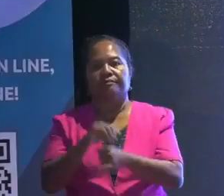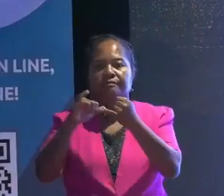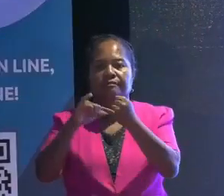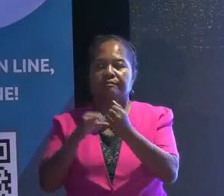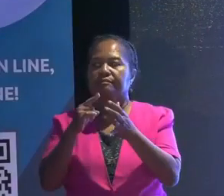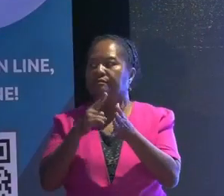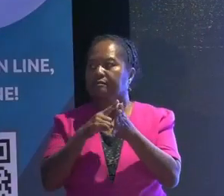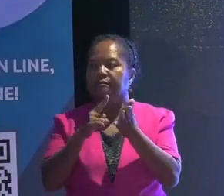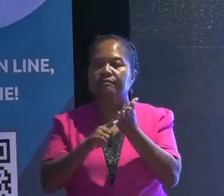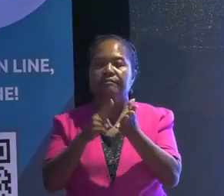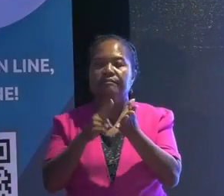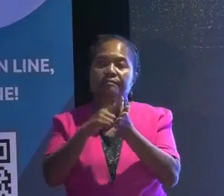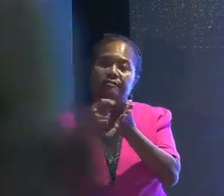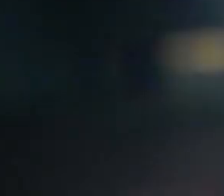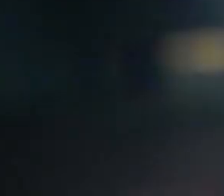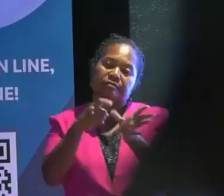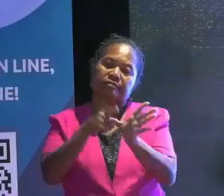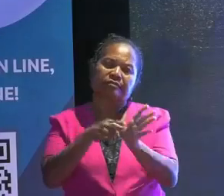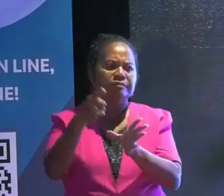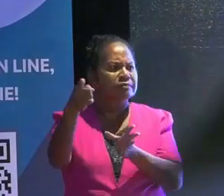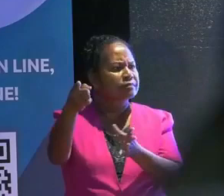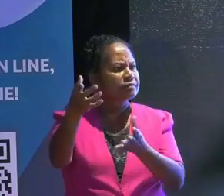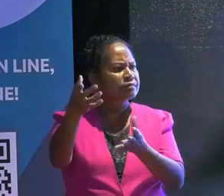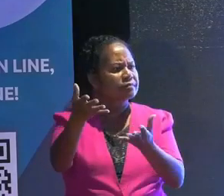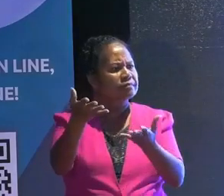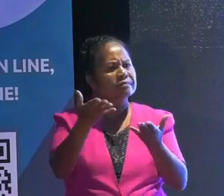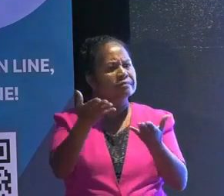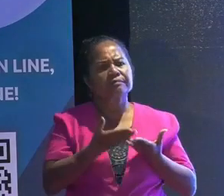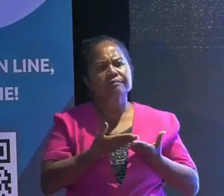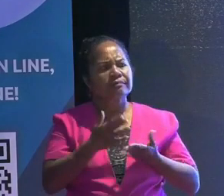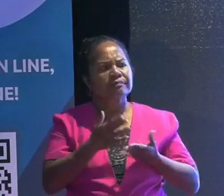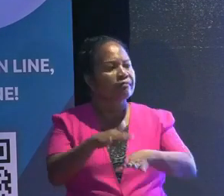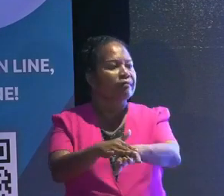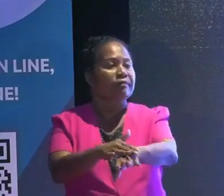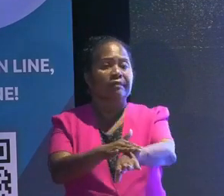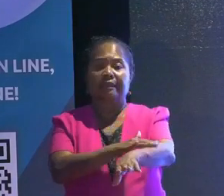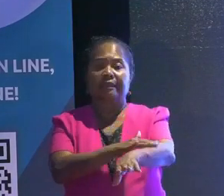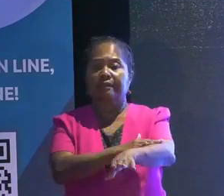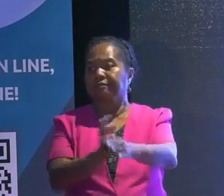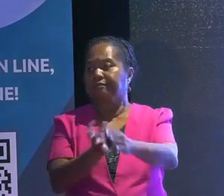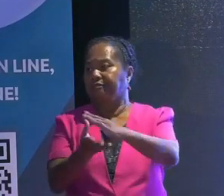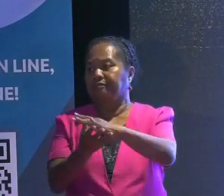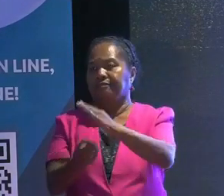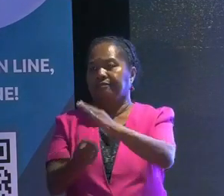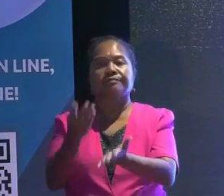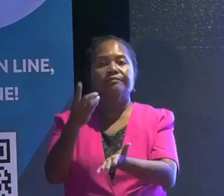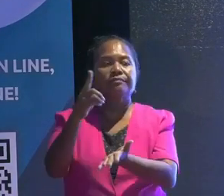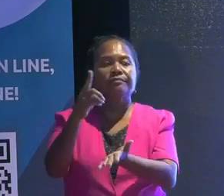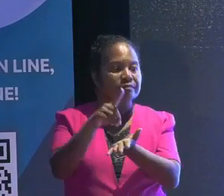wages tax. Have you received the green copy of the updated